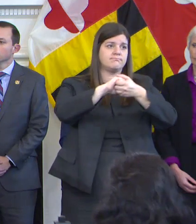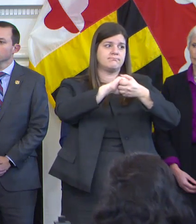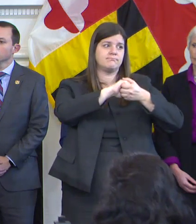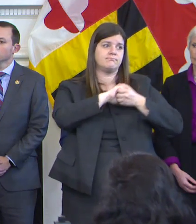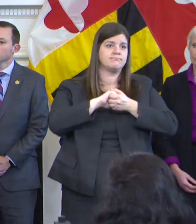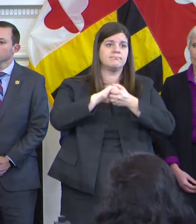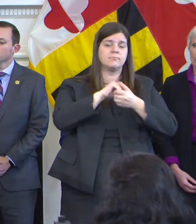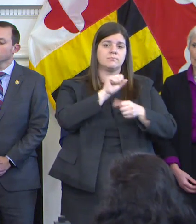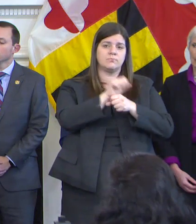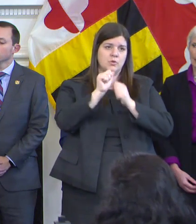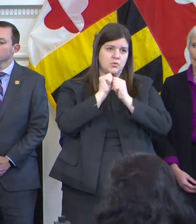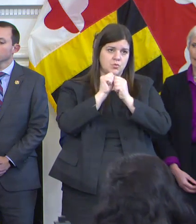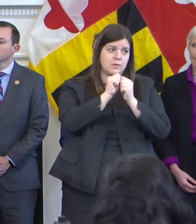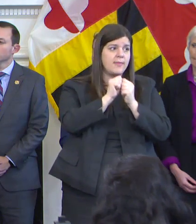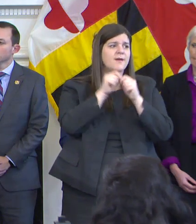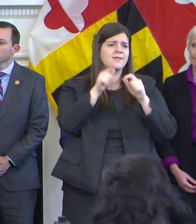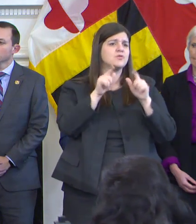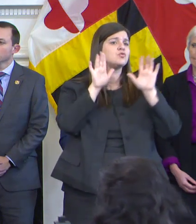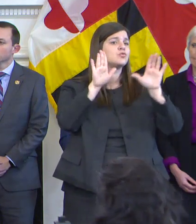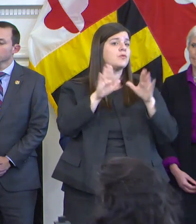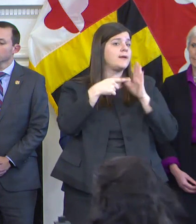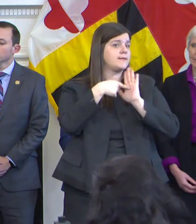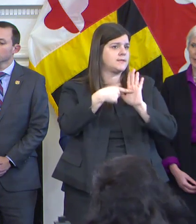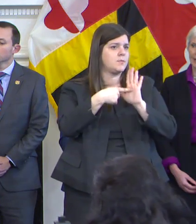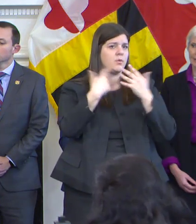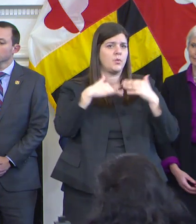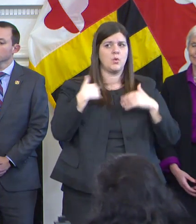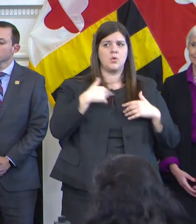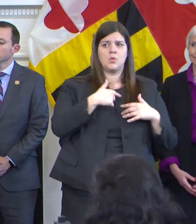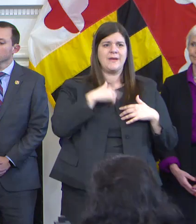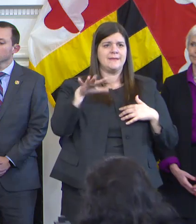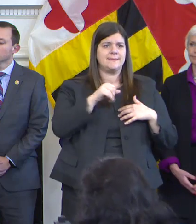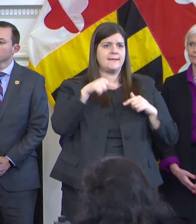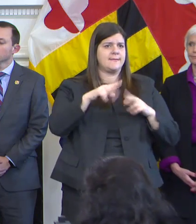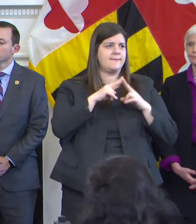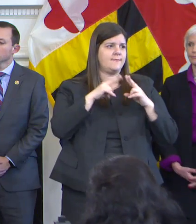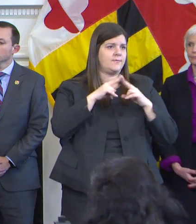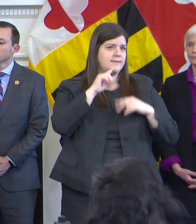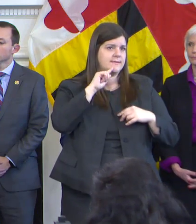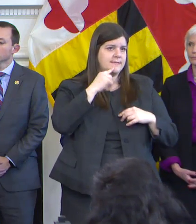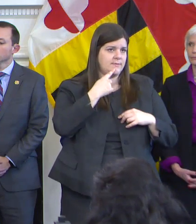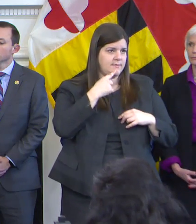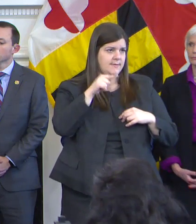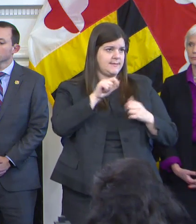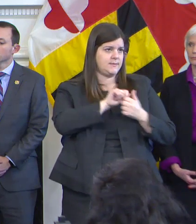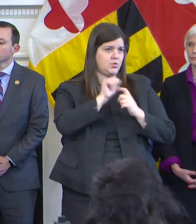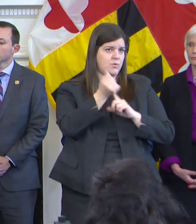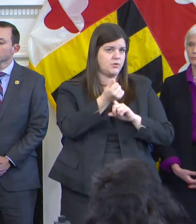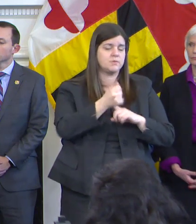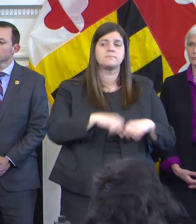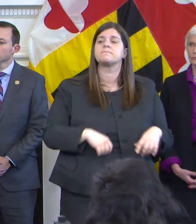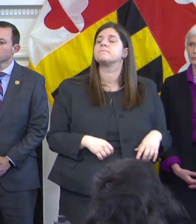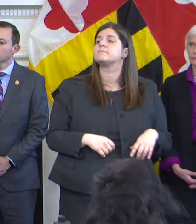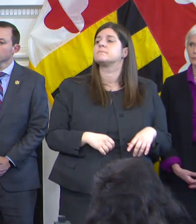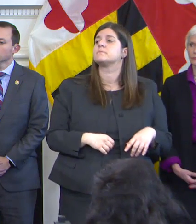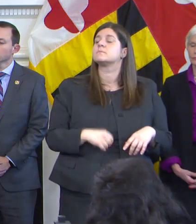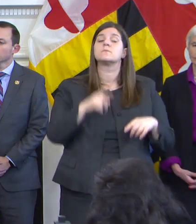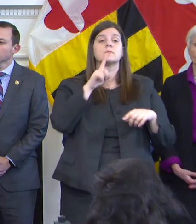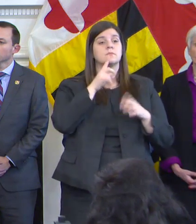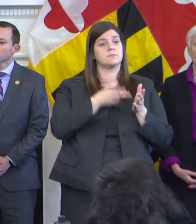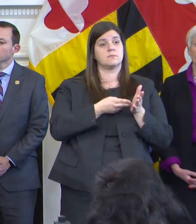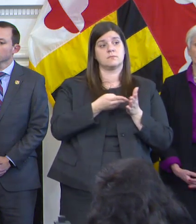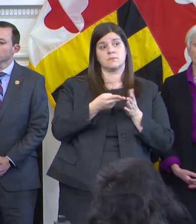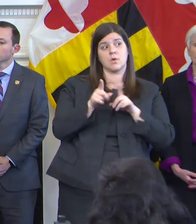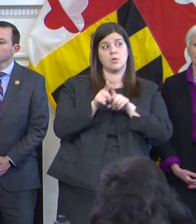how seriously the state of Maryland has been taking this crisis. And it shows that